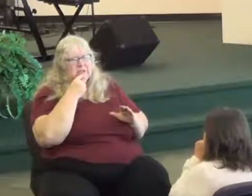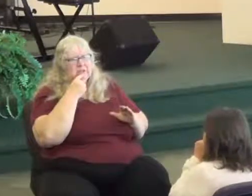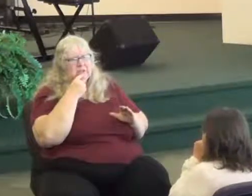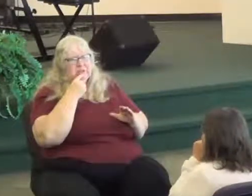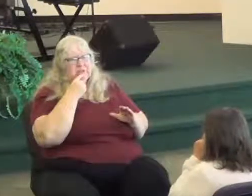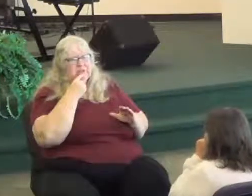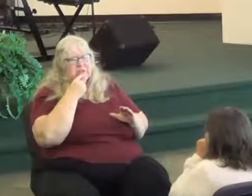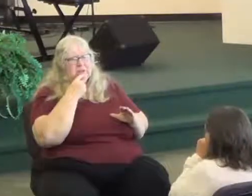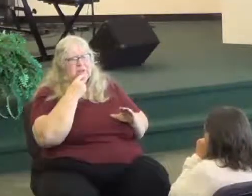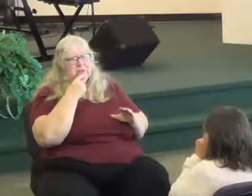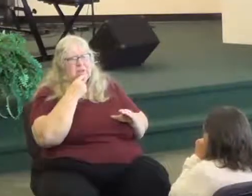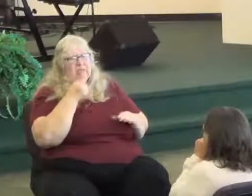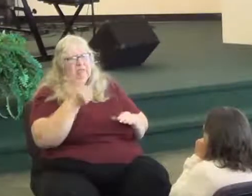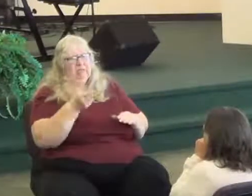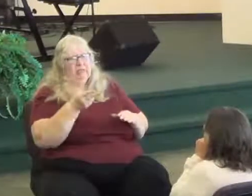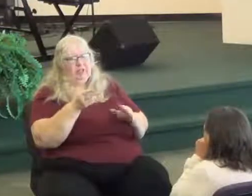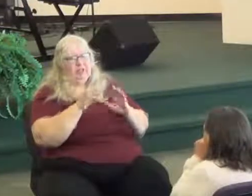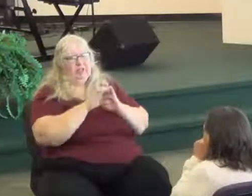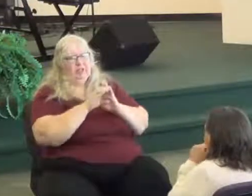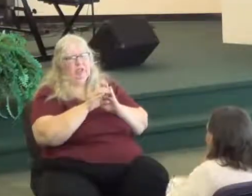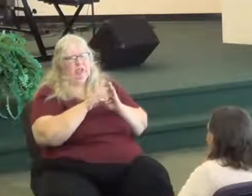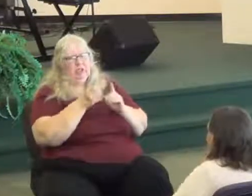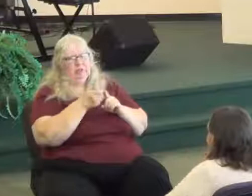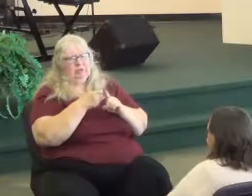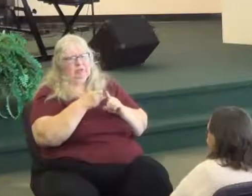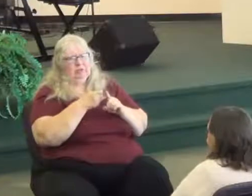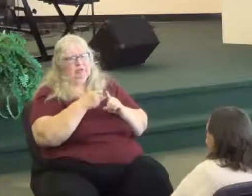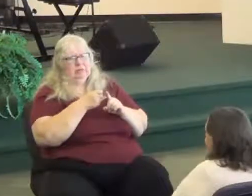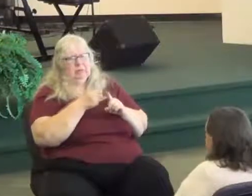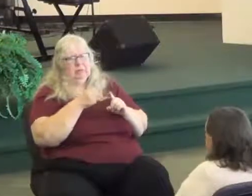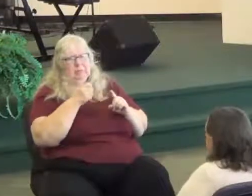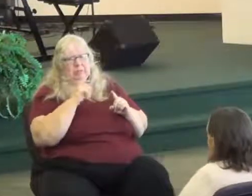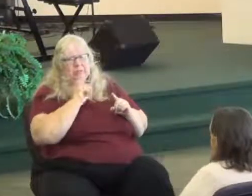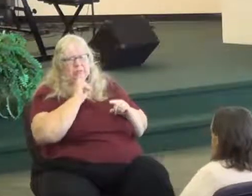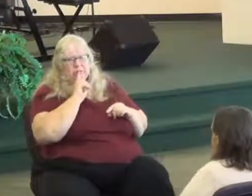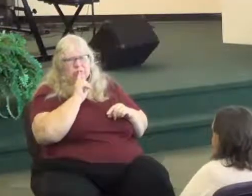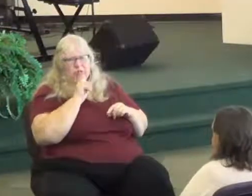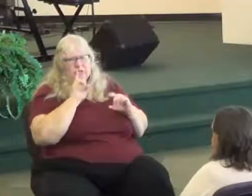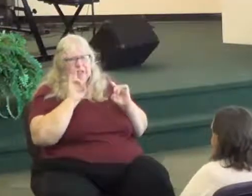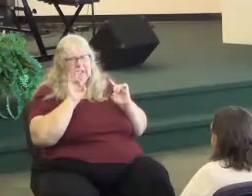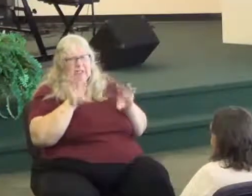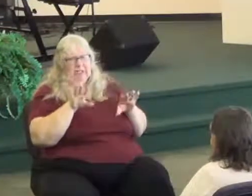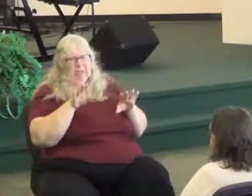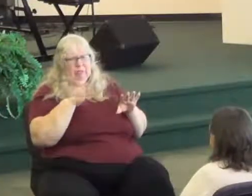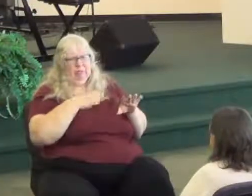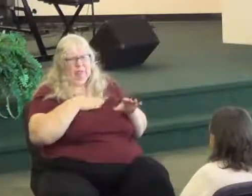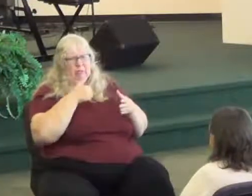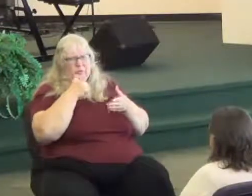story. Am I really supposed to go around and hate my wife and my children?